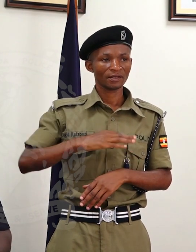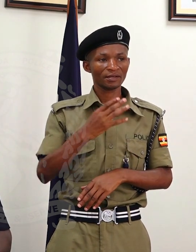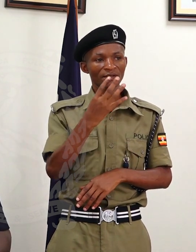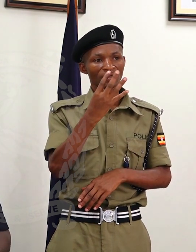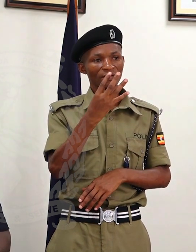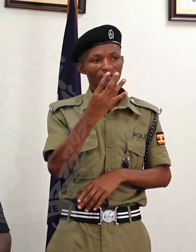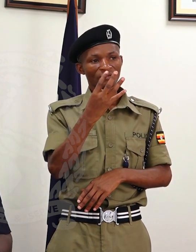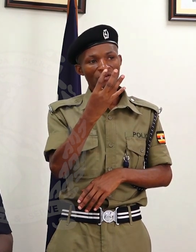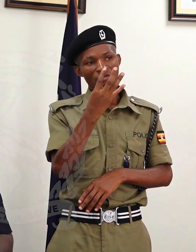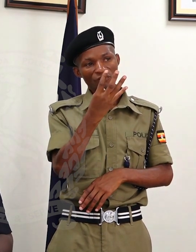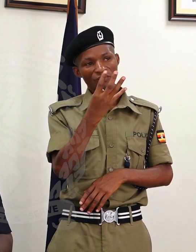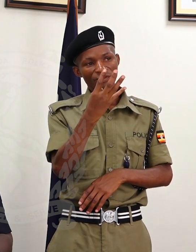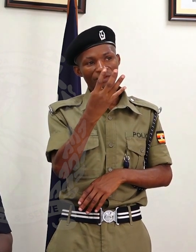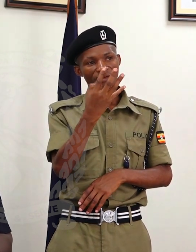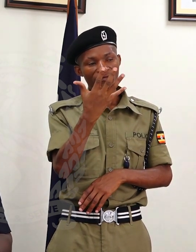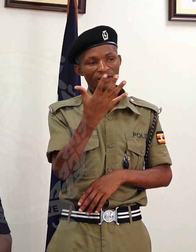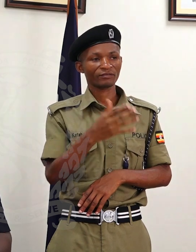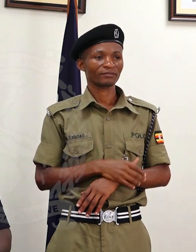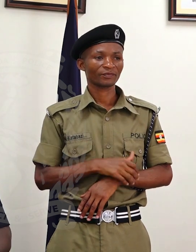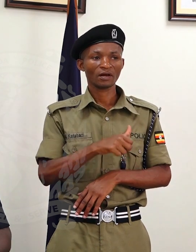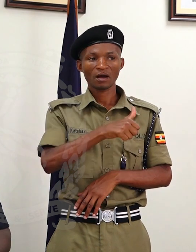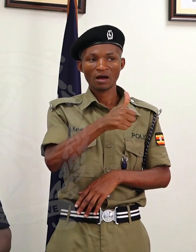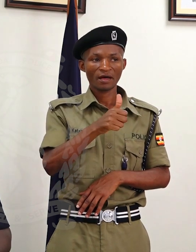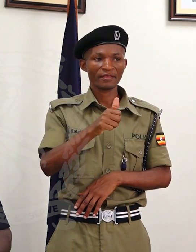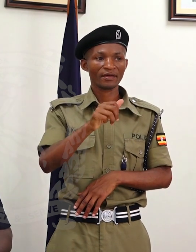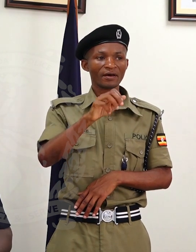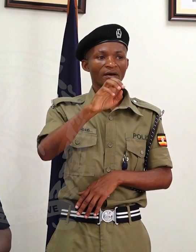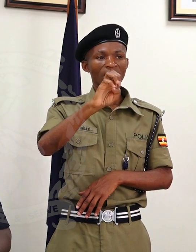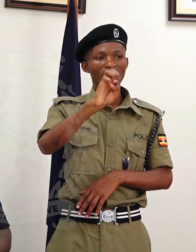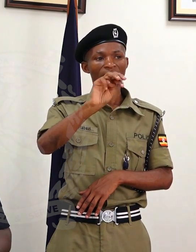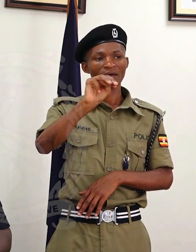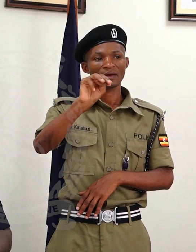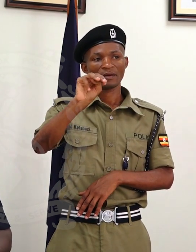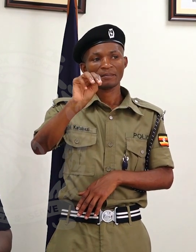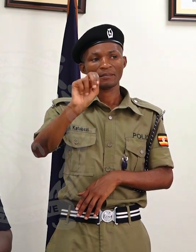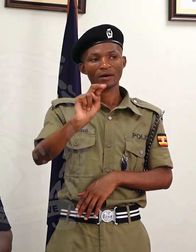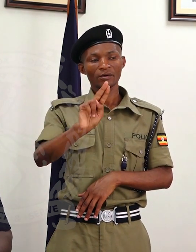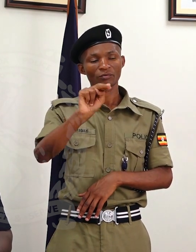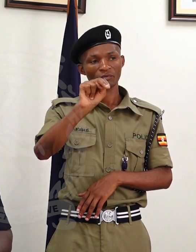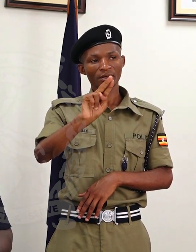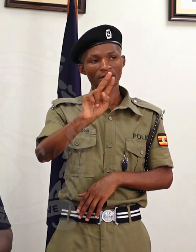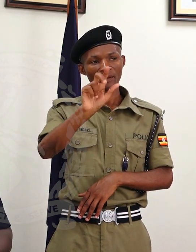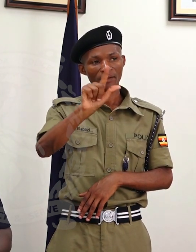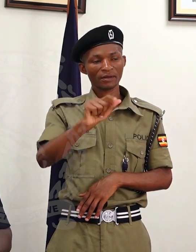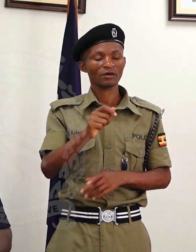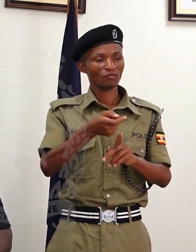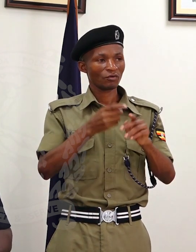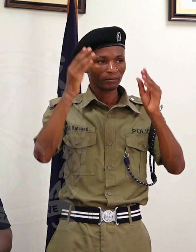of Madirisa Zone, and Chamba de Manuel, a boda-boda rider of Kana Kuria Zone in Makindye.